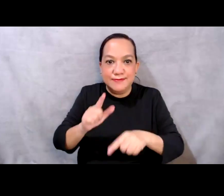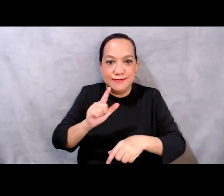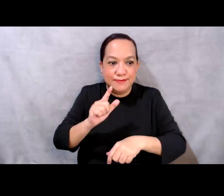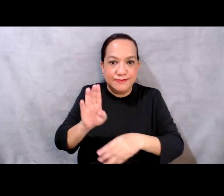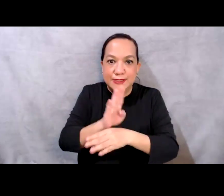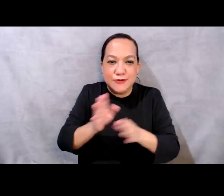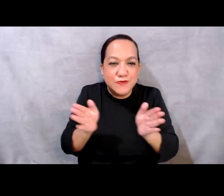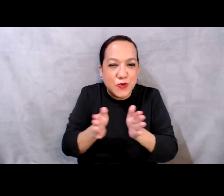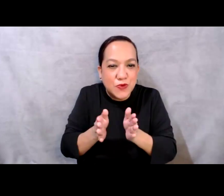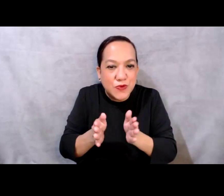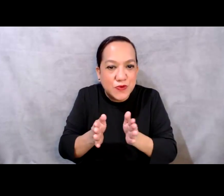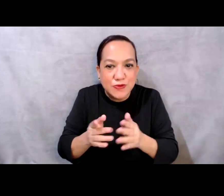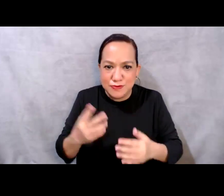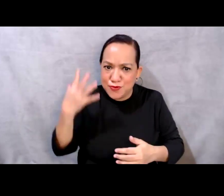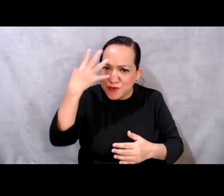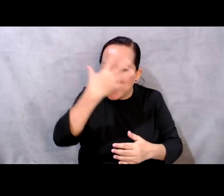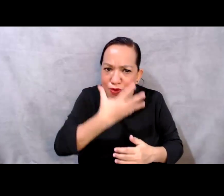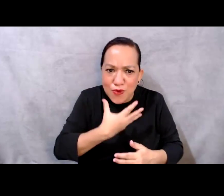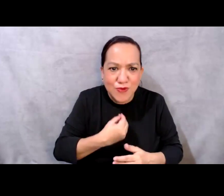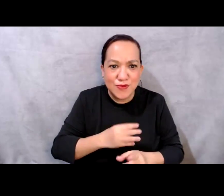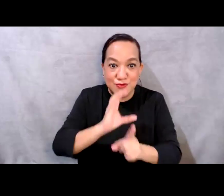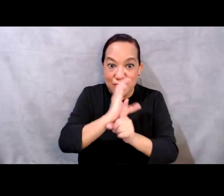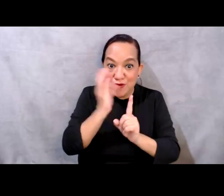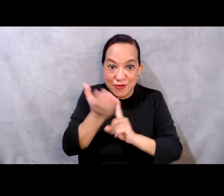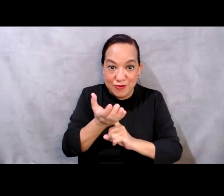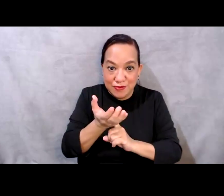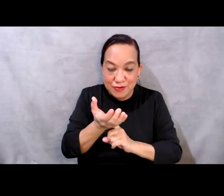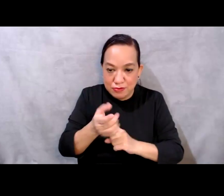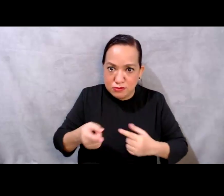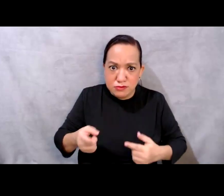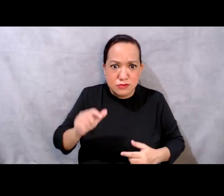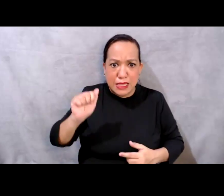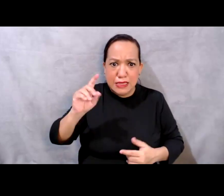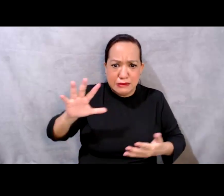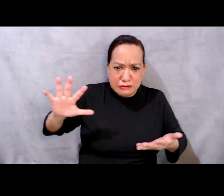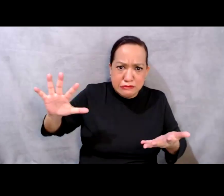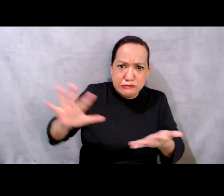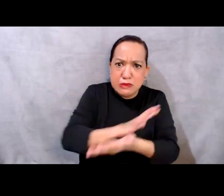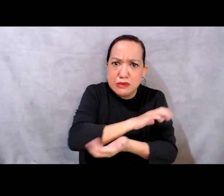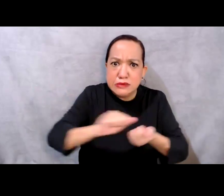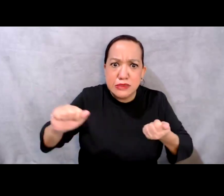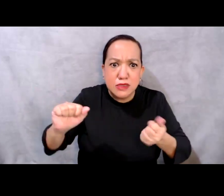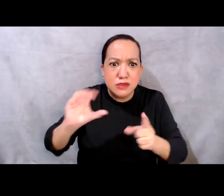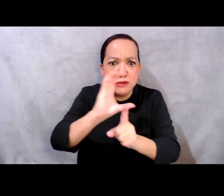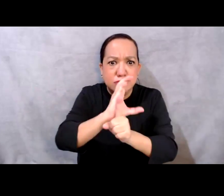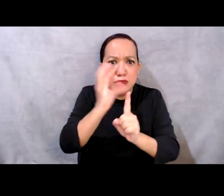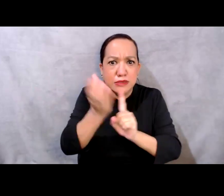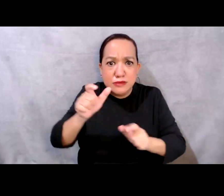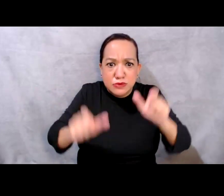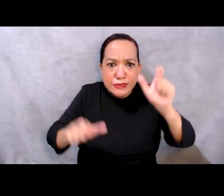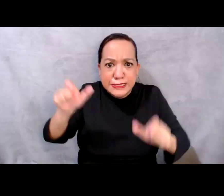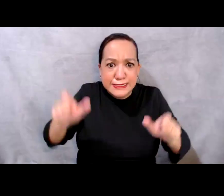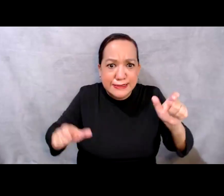regions affected by ADB-funded projects at the Voices of the Affected, a little exhibition there, but